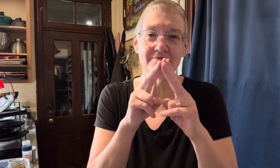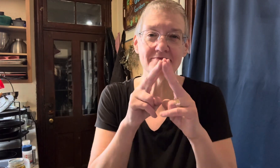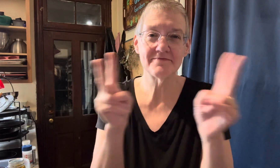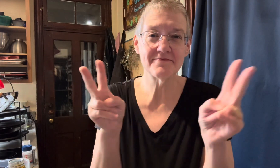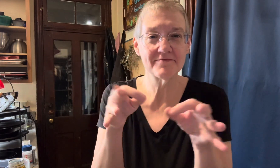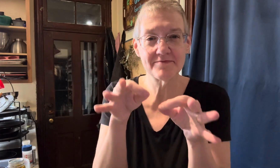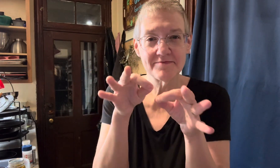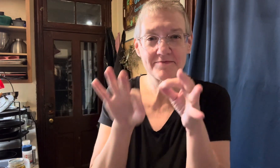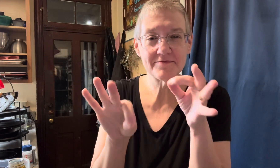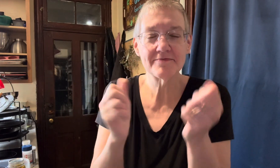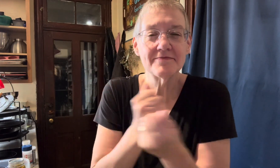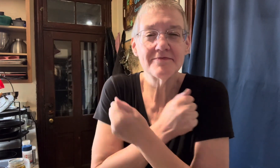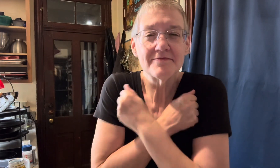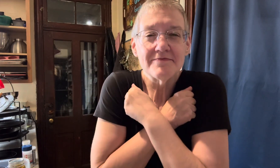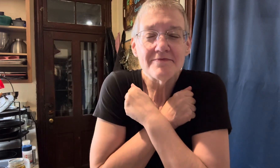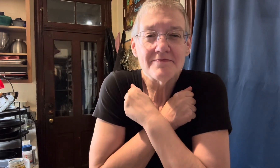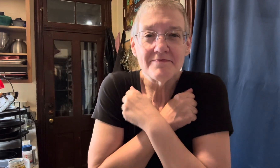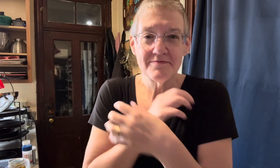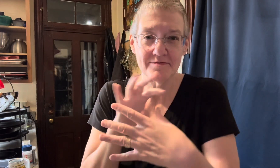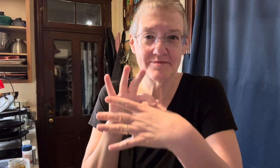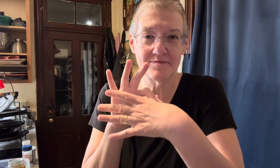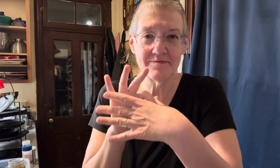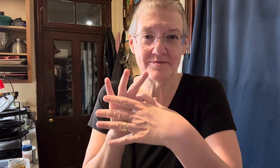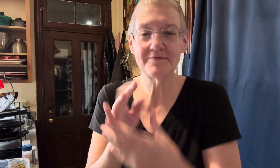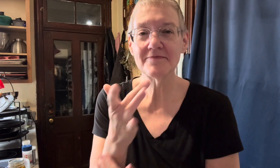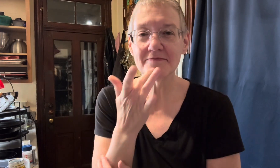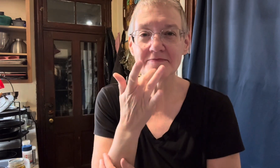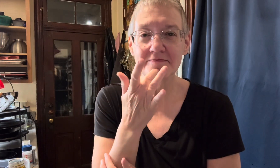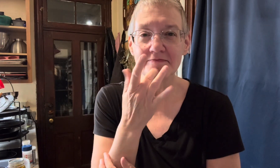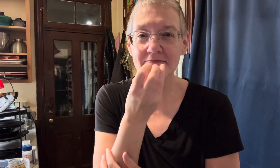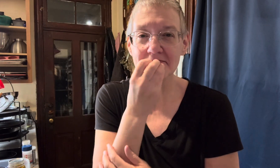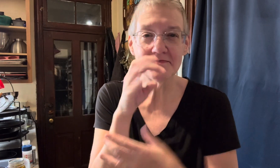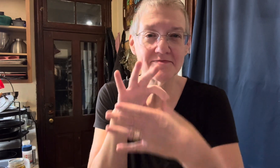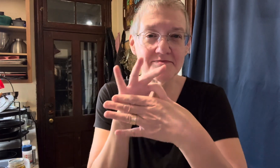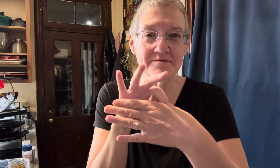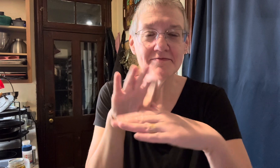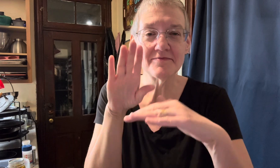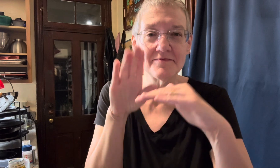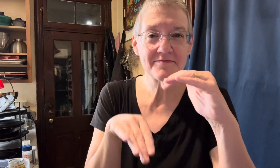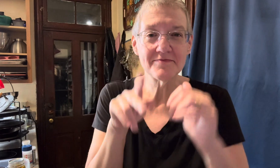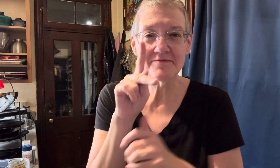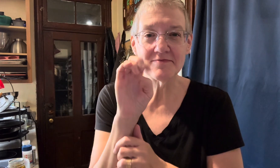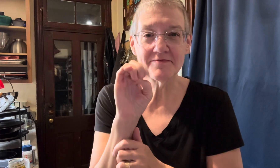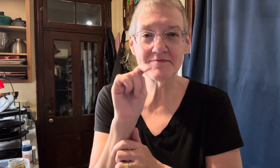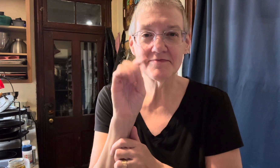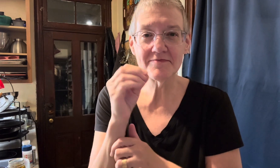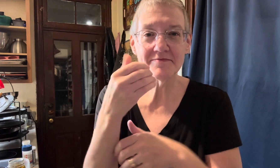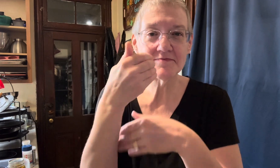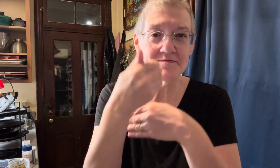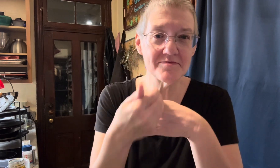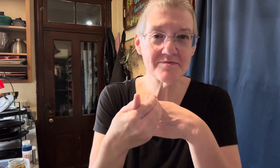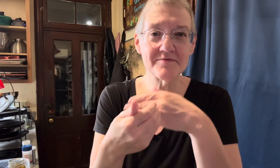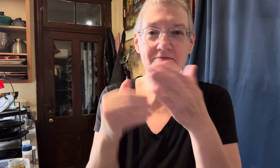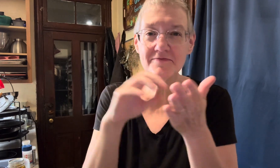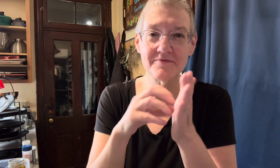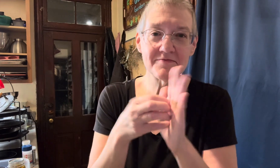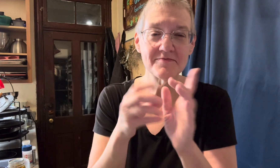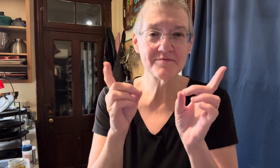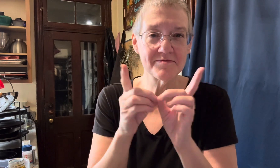I eat very simply, and I love meat. I'd rather eat meat than keto breads, cookies,